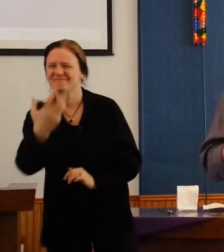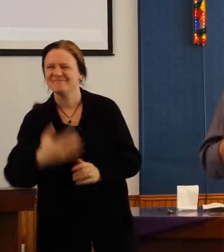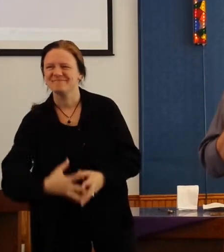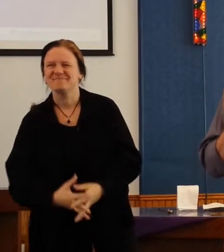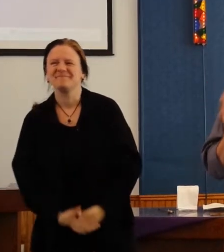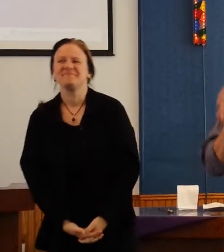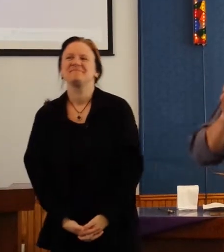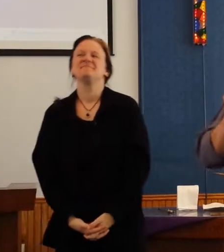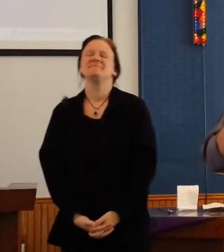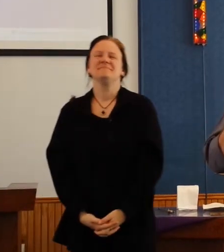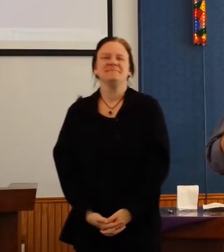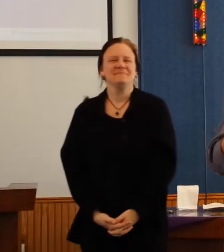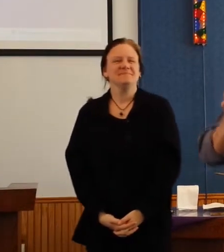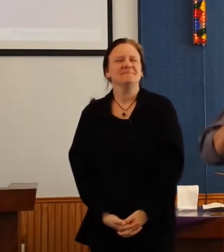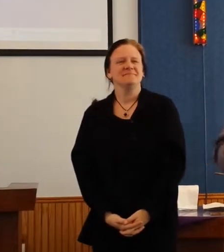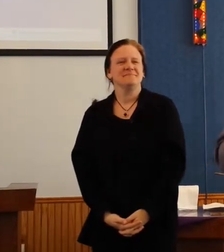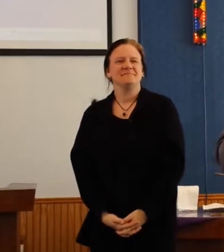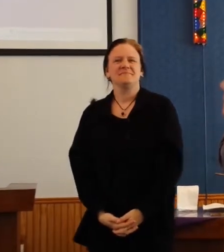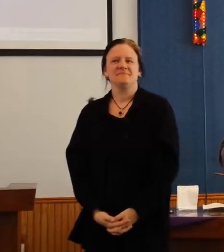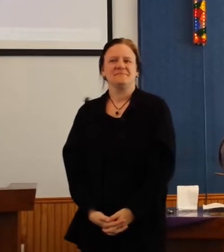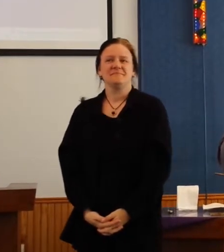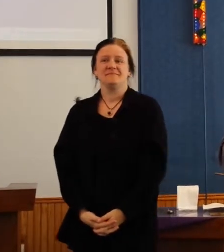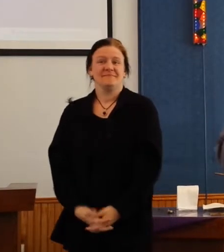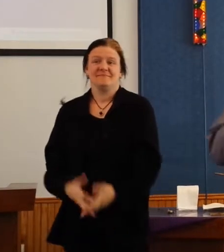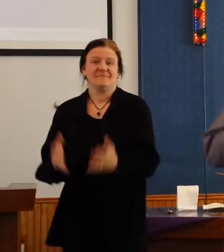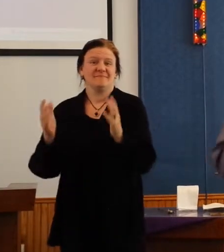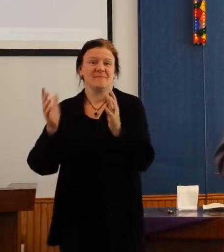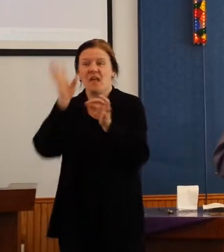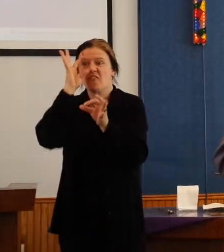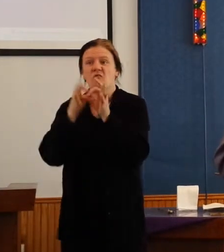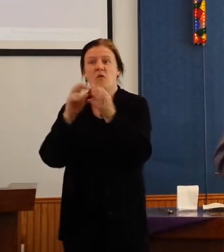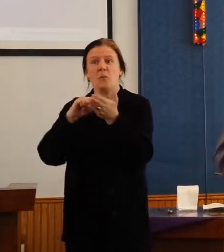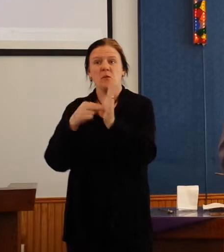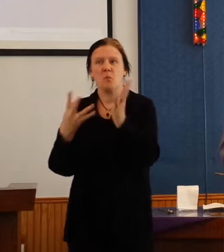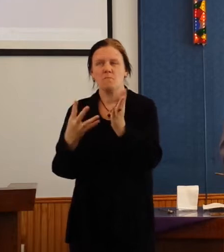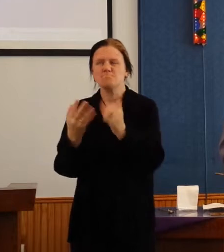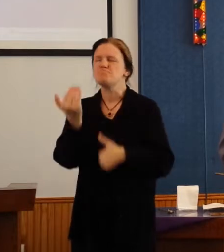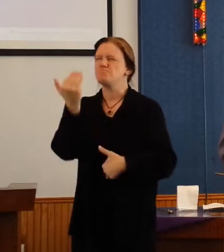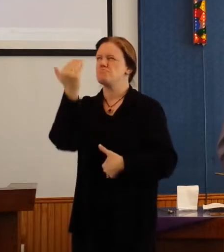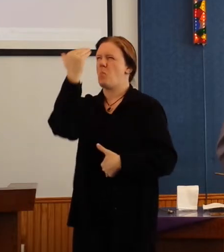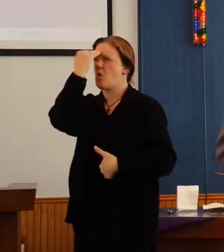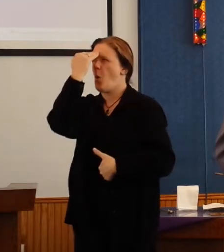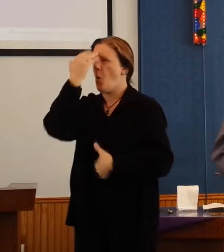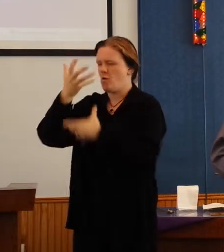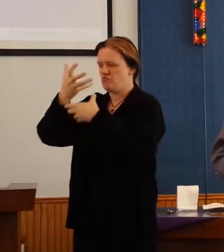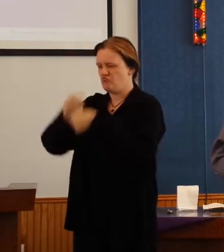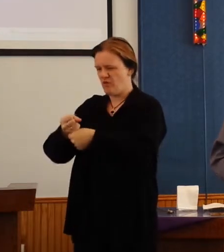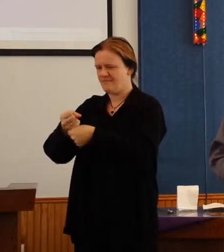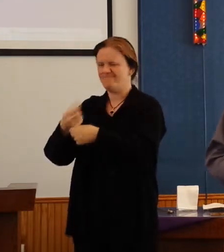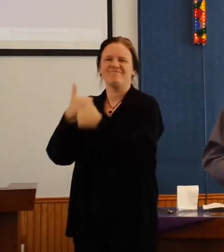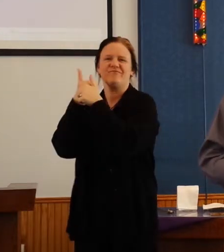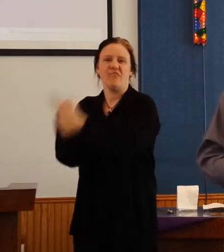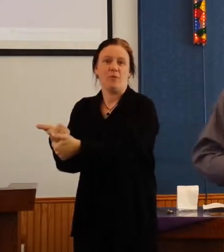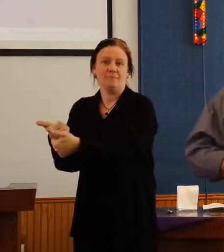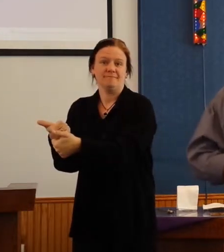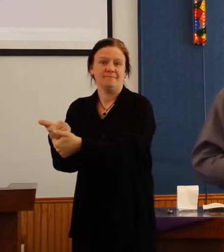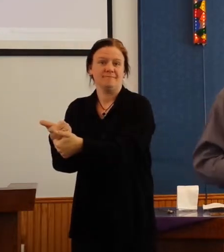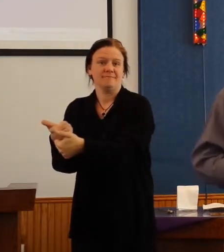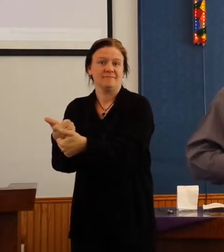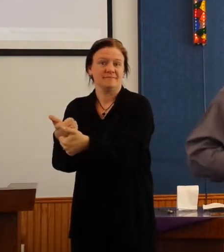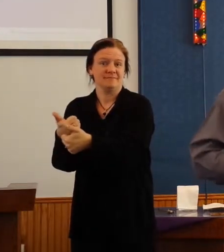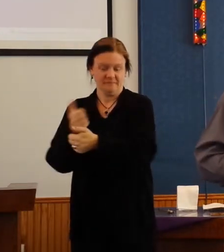Sometimes, faith is nothing more than acting on something that you know. And sometimes, faith means stepping